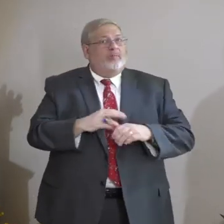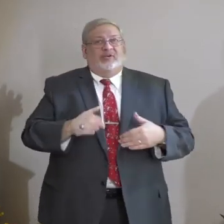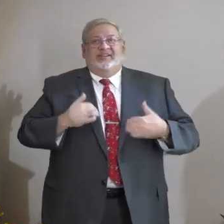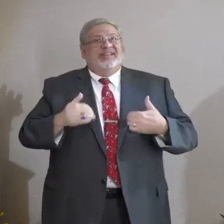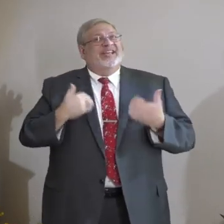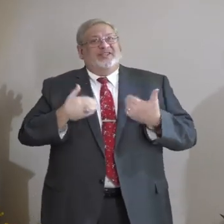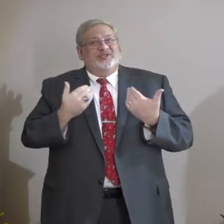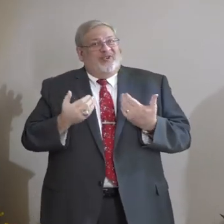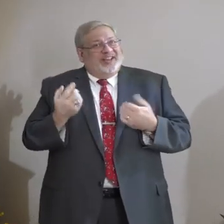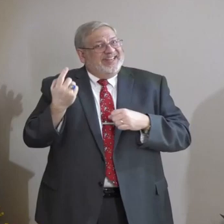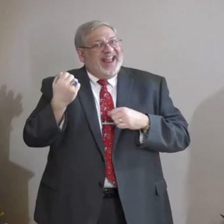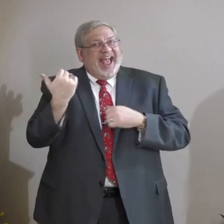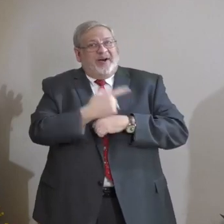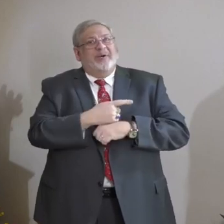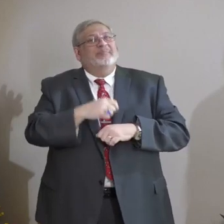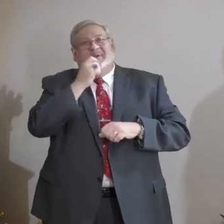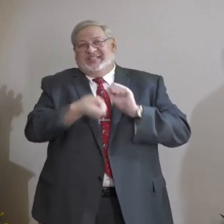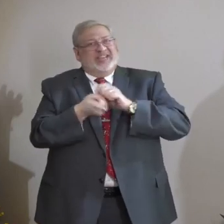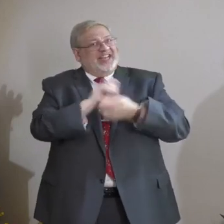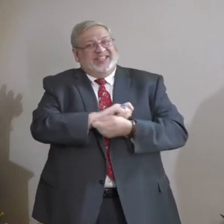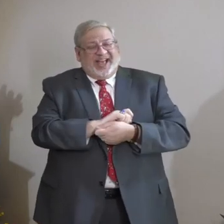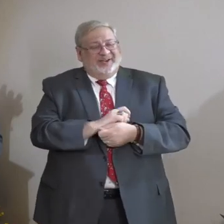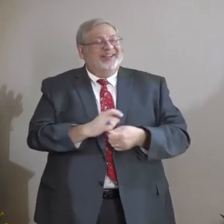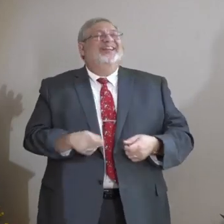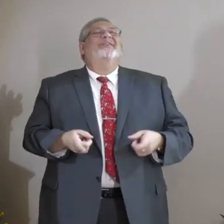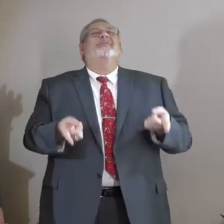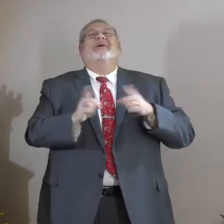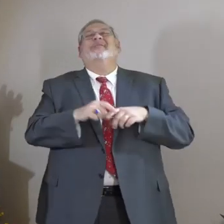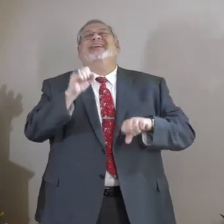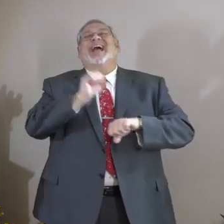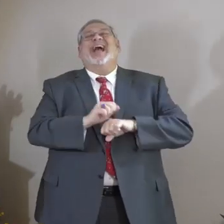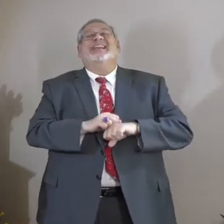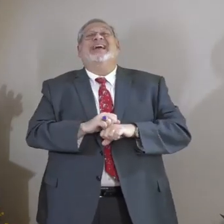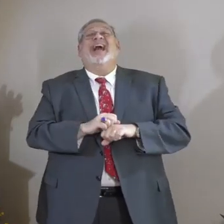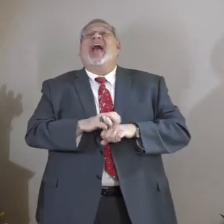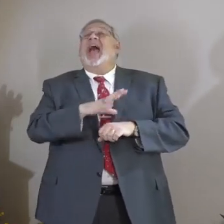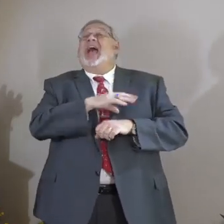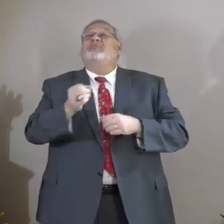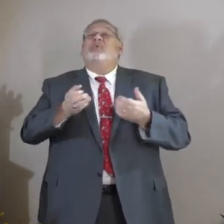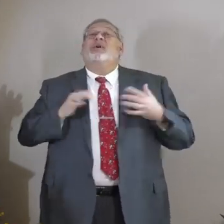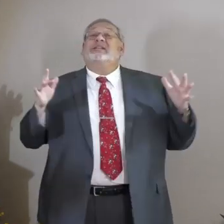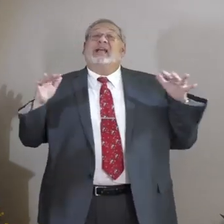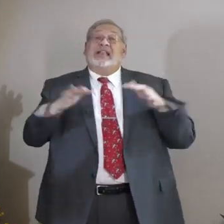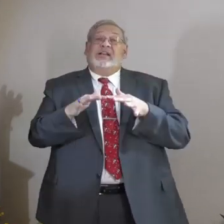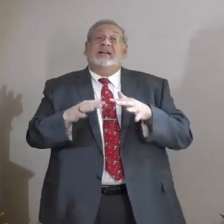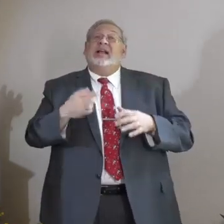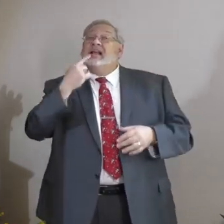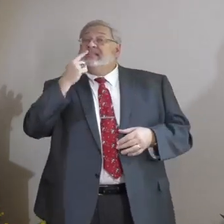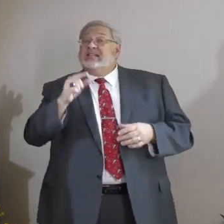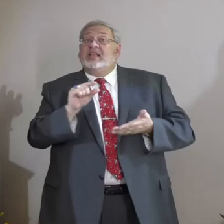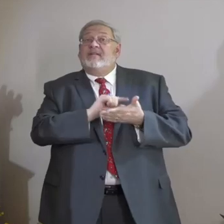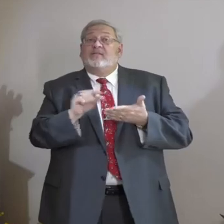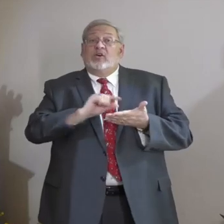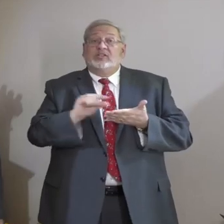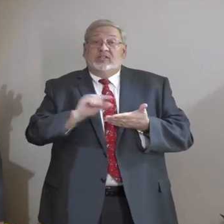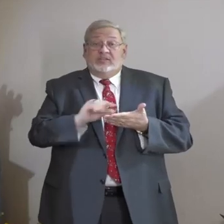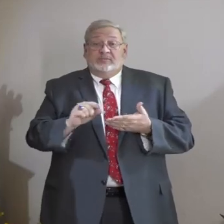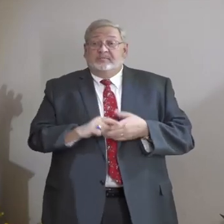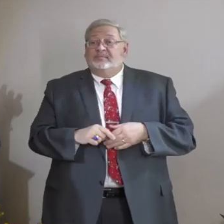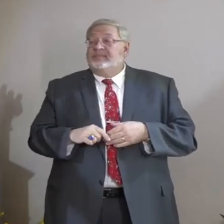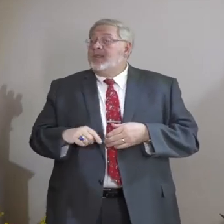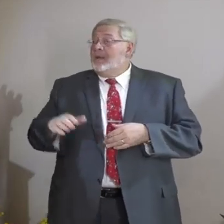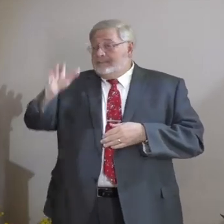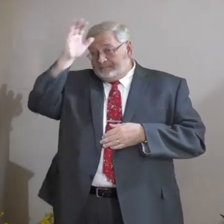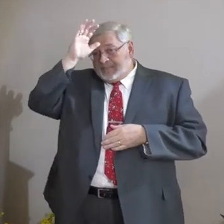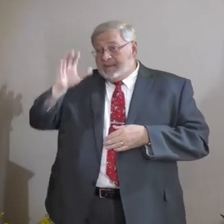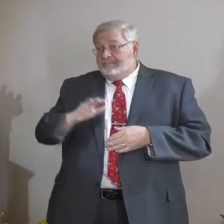want to change that as soon as possible, okay? Also, we want to get together so that we can say our verses that we've been working on. I got my